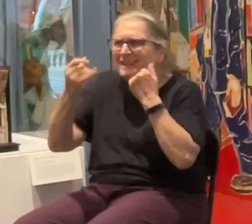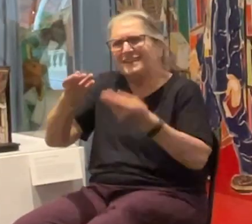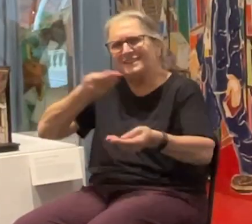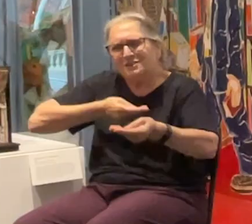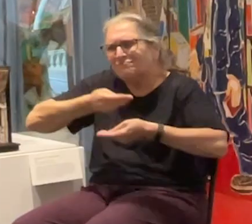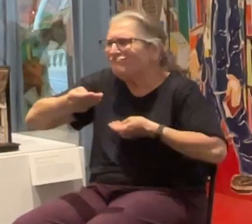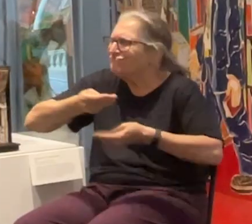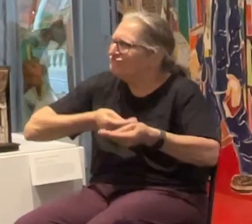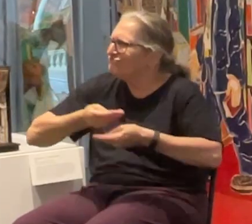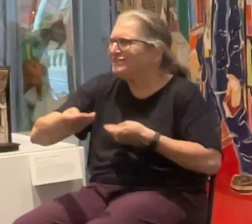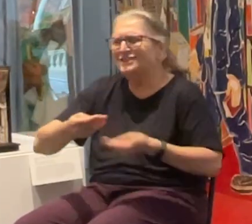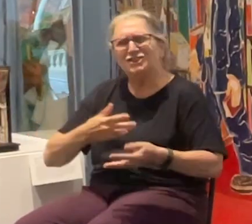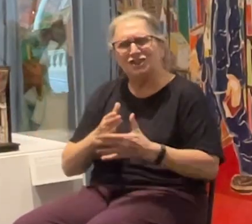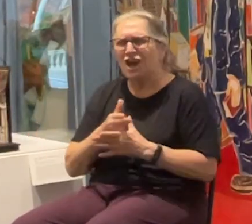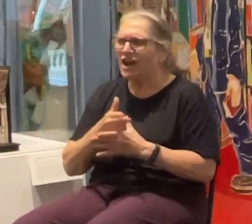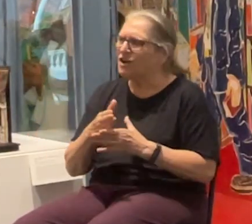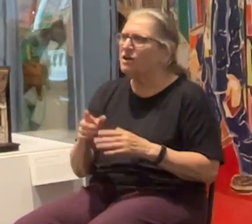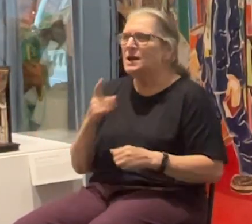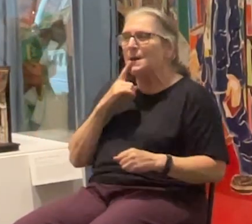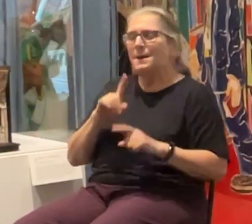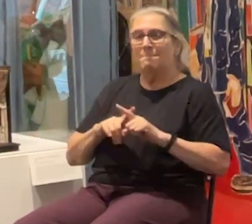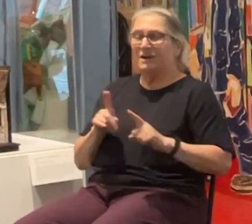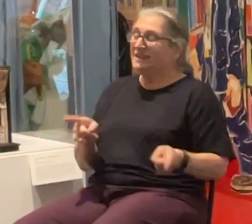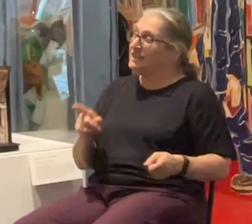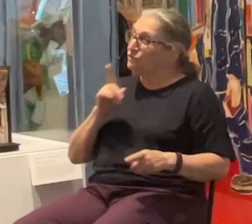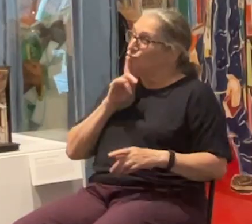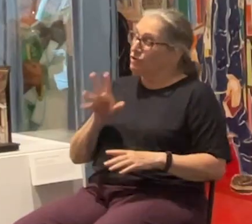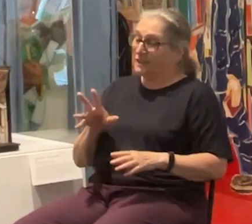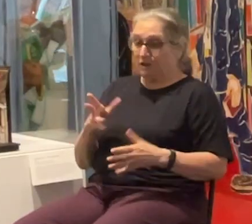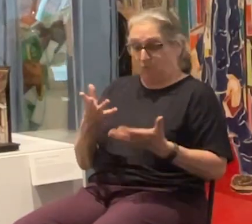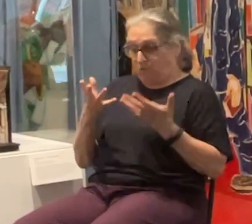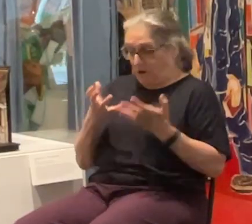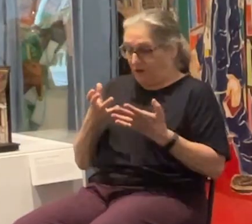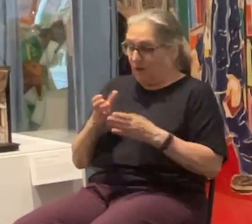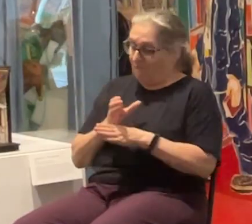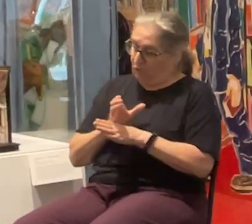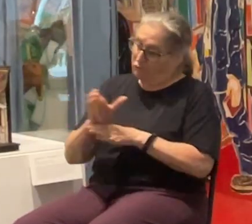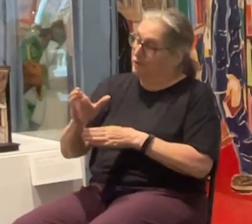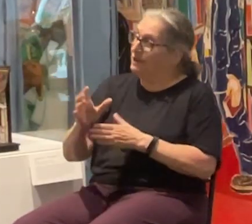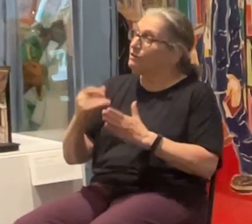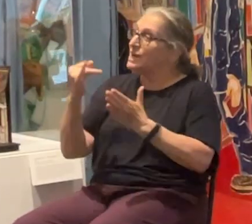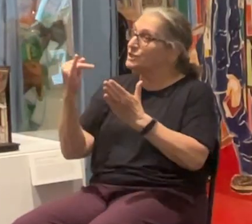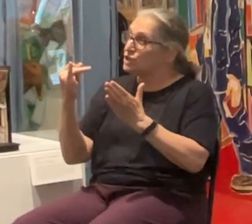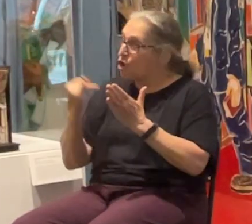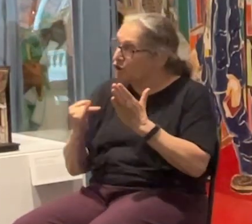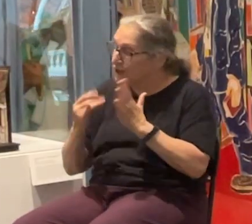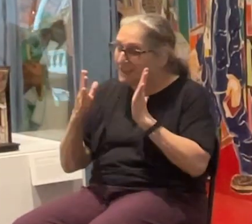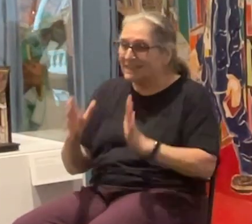there's a lot of pitfalls in trying to be having your career as an artist and becoming kind of bitter